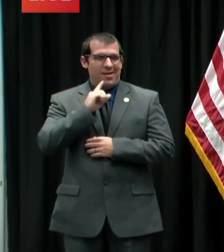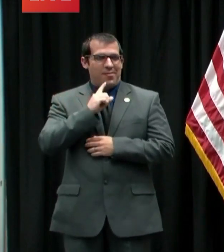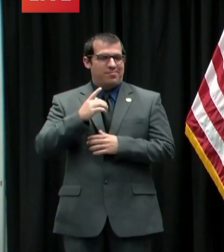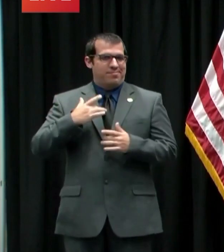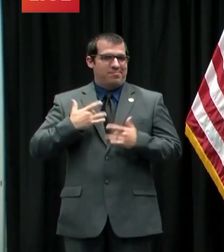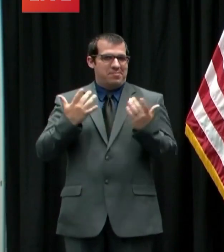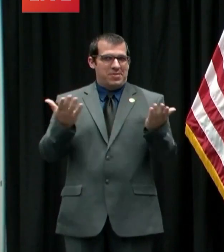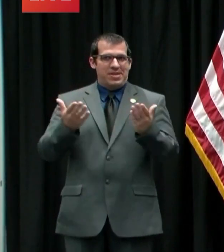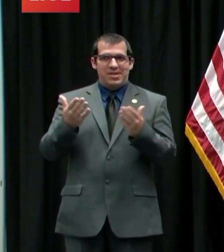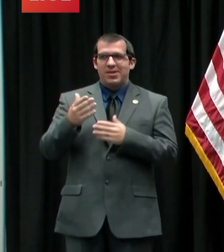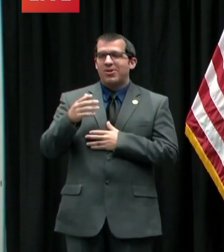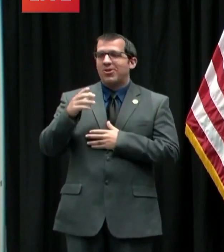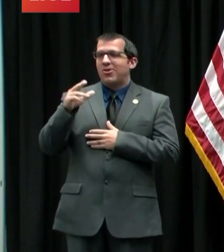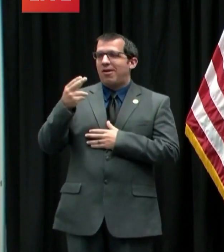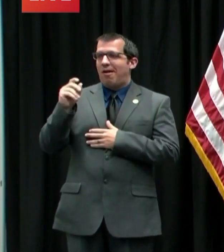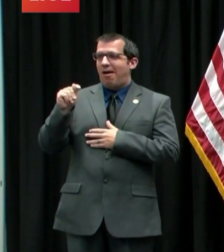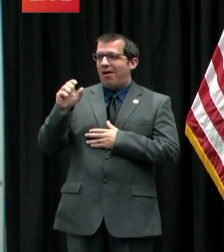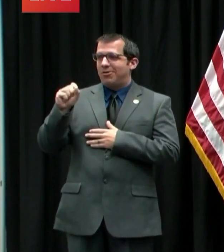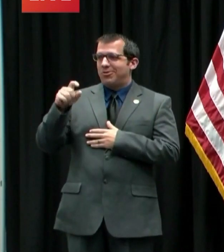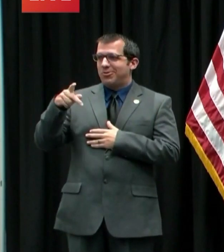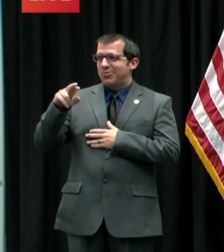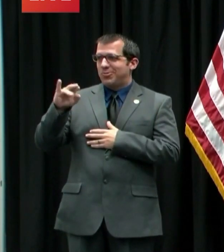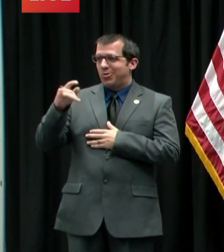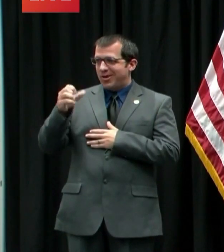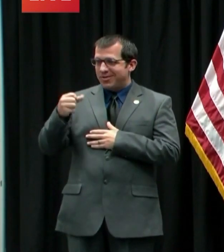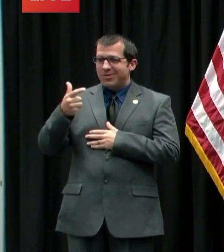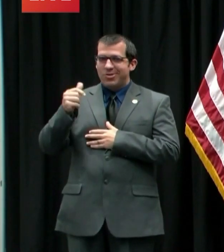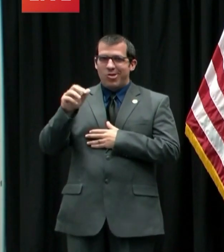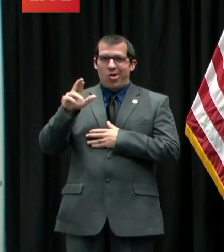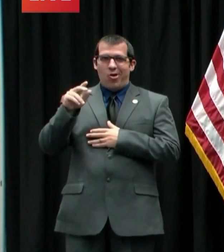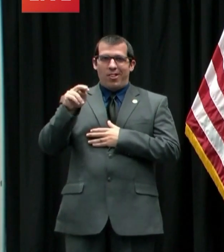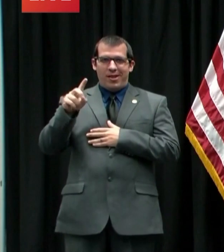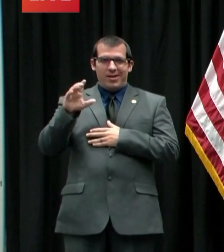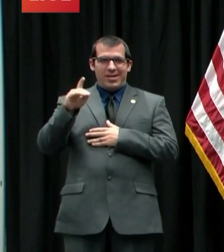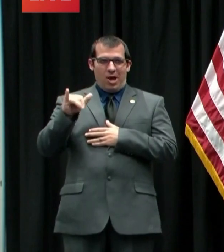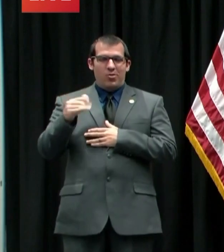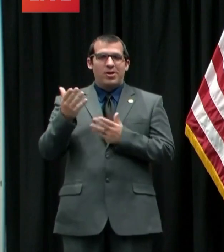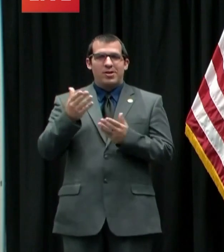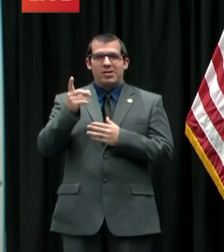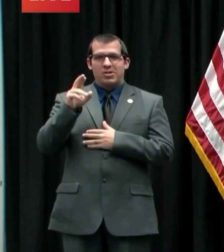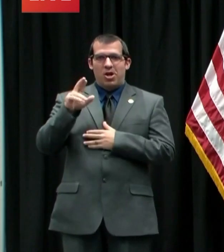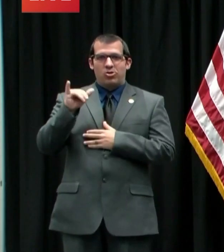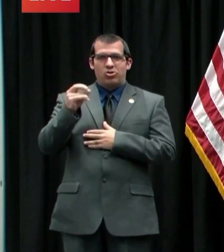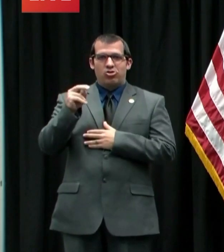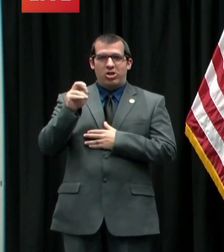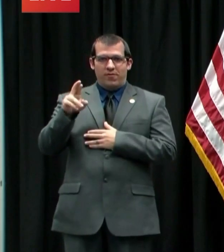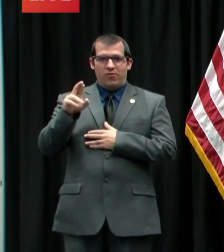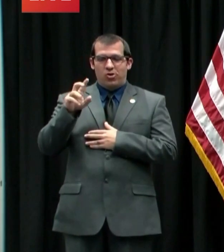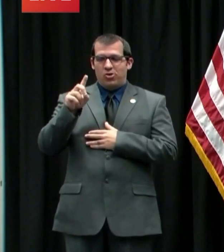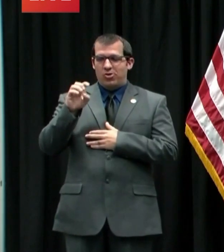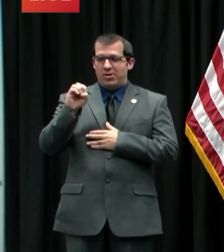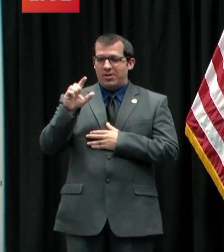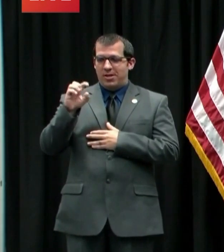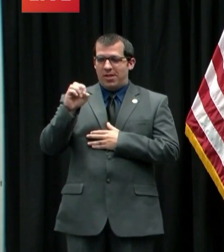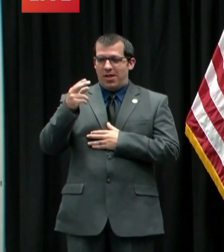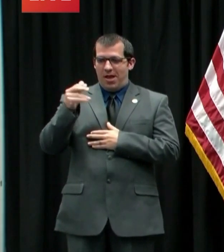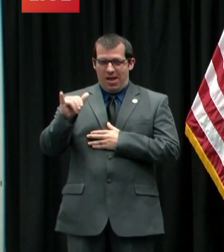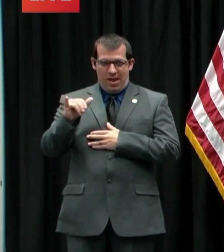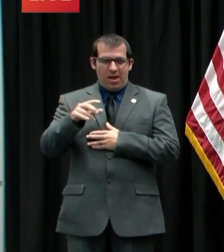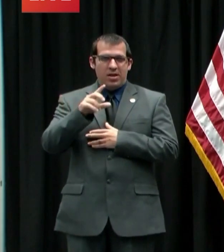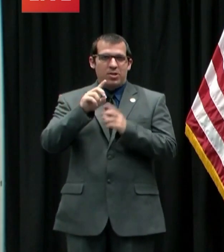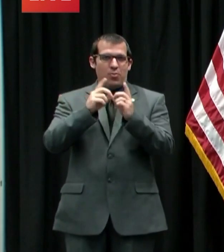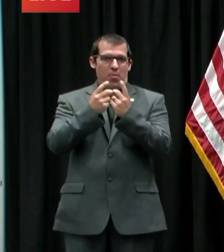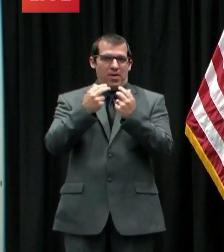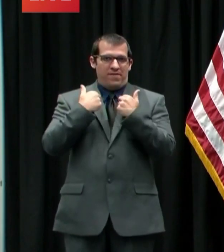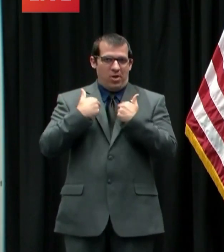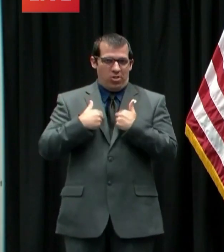Hot Springs, Garland County, Arkansas. I'm joined by Dr. Jennifer Dillahay of the Department of Health, as well